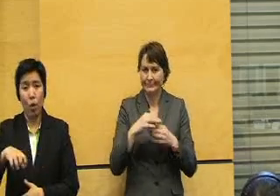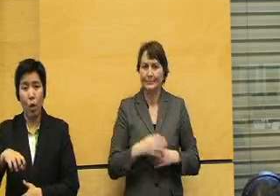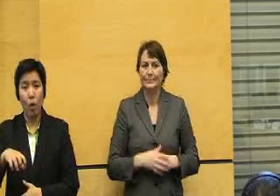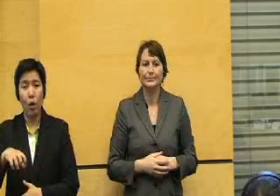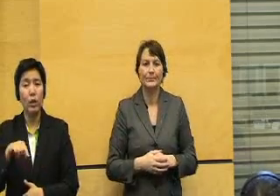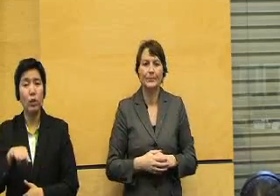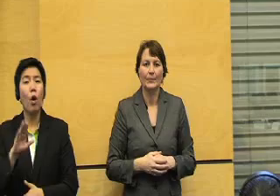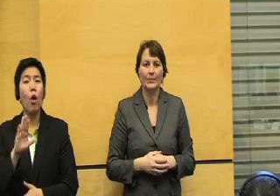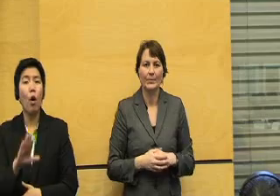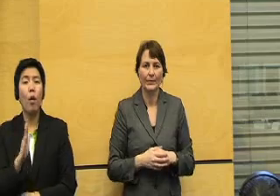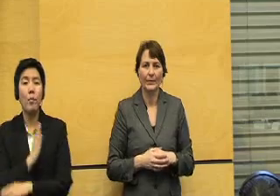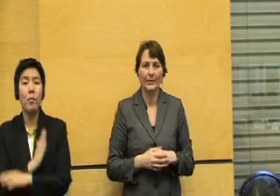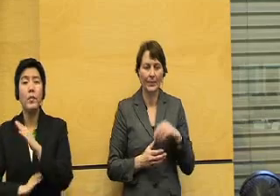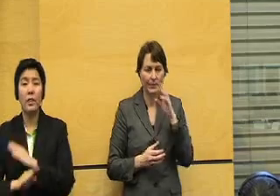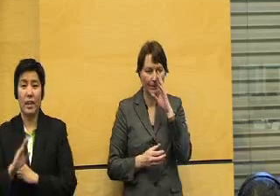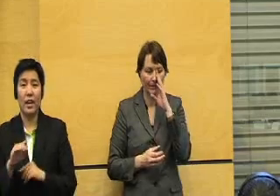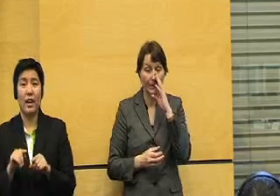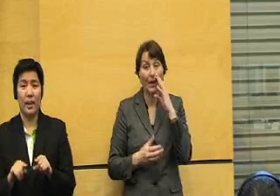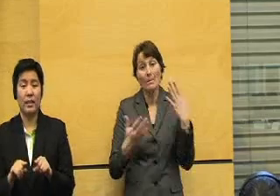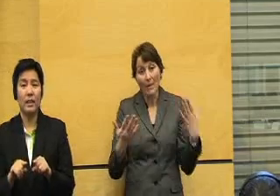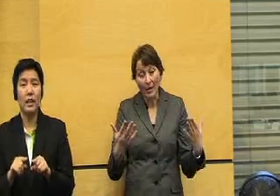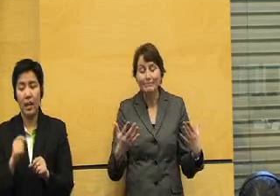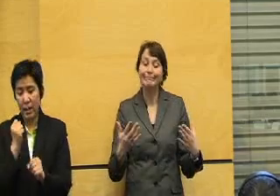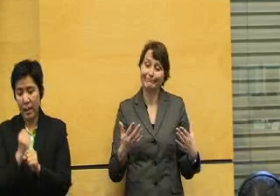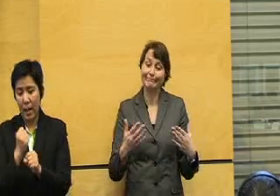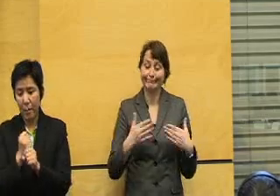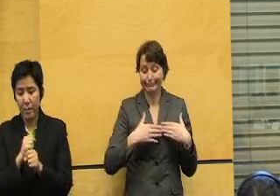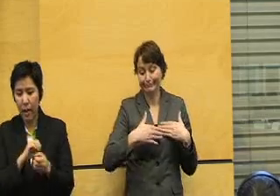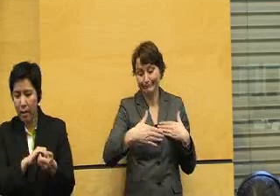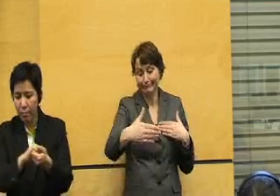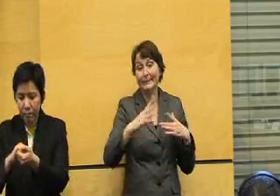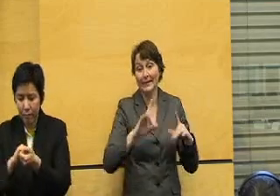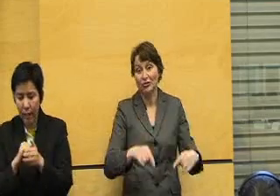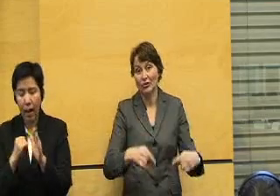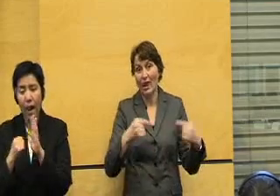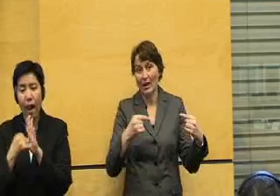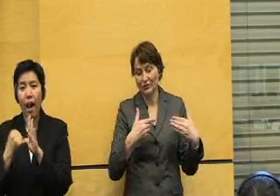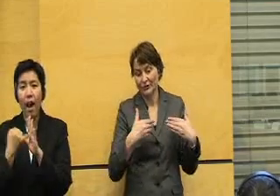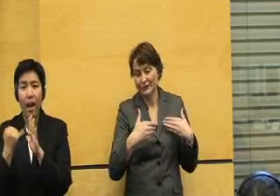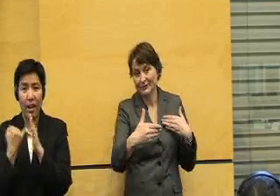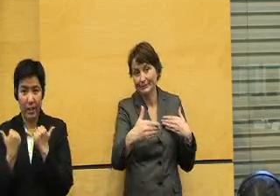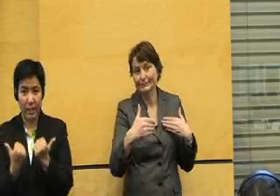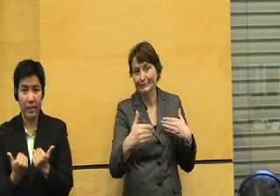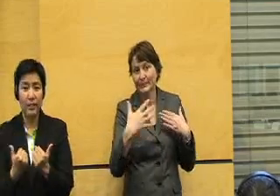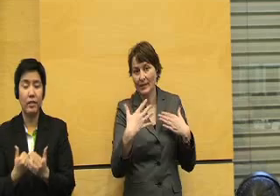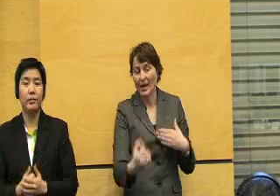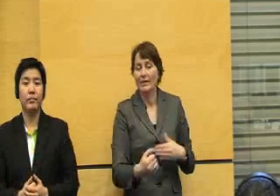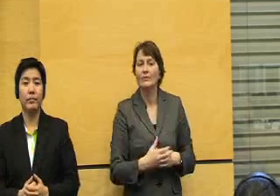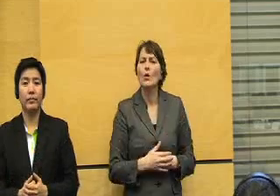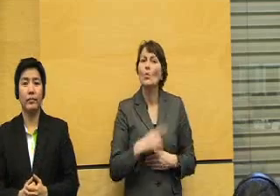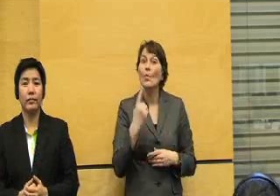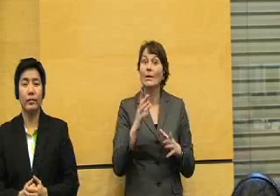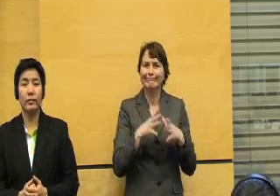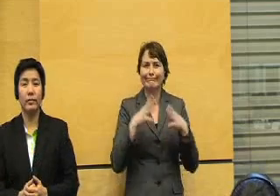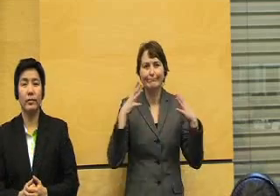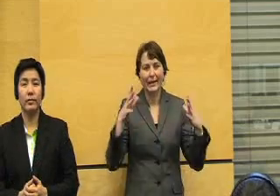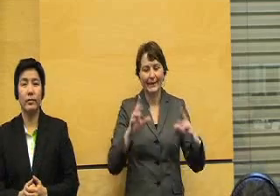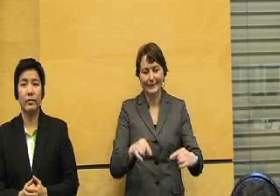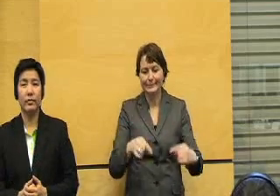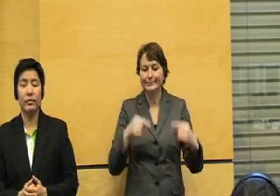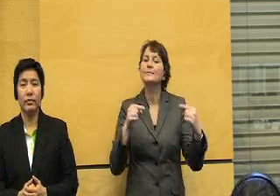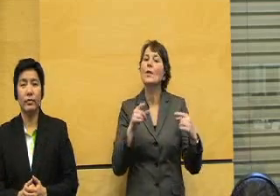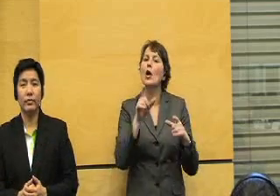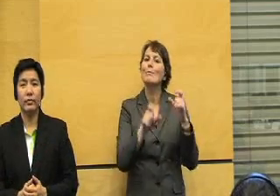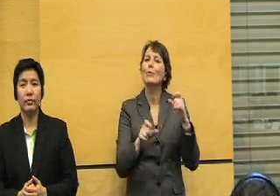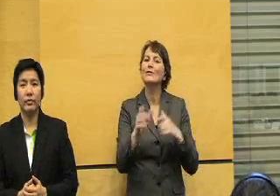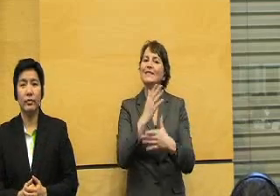Admittedly, challenges still remain. One of the main hurdles lies in the fact that most persons with disability